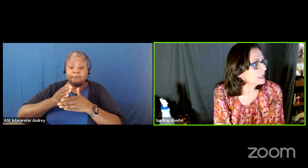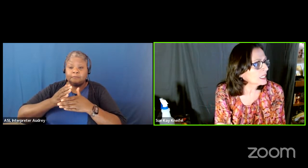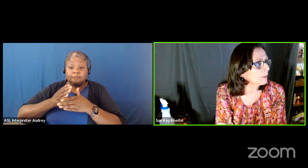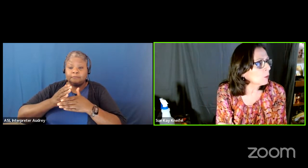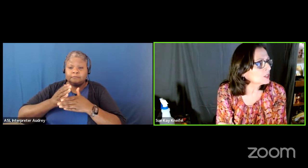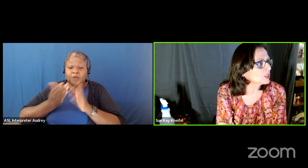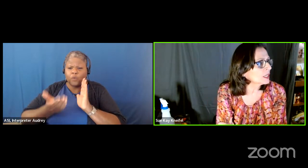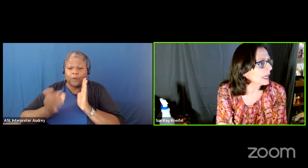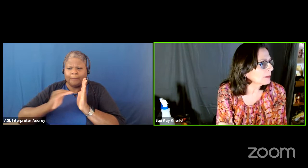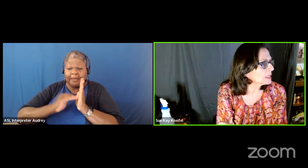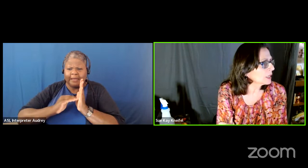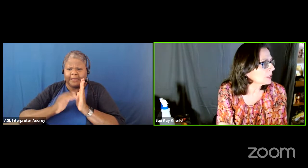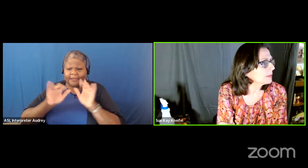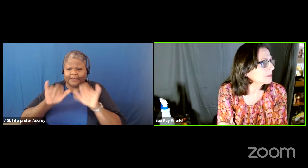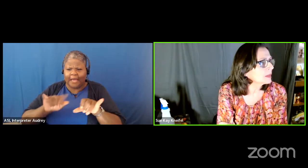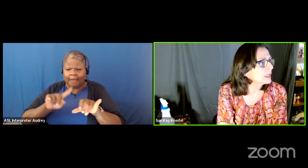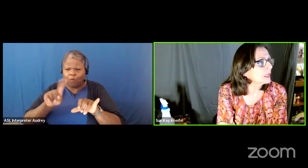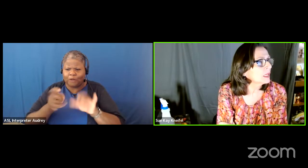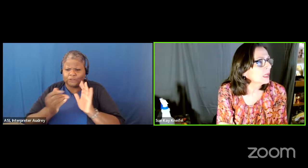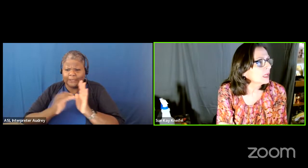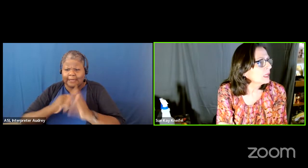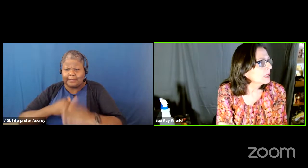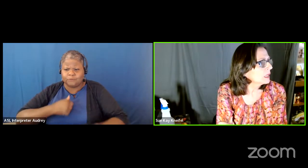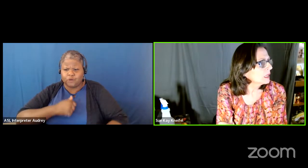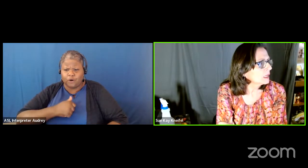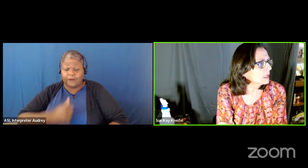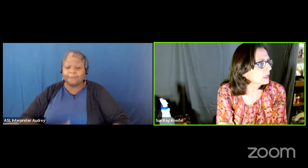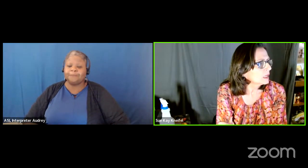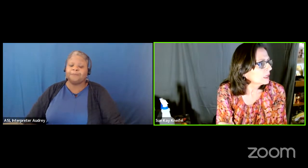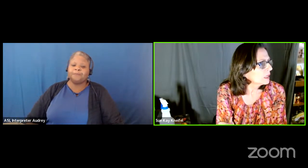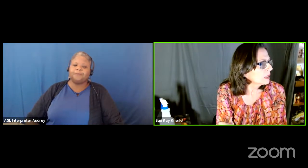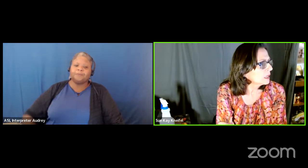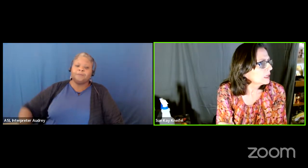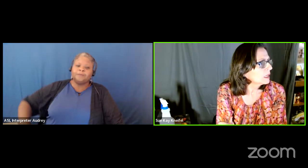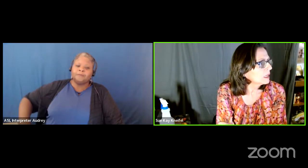It repeated the same question again, I'm sorry.